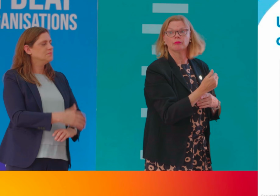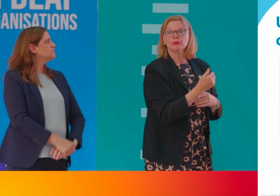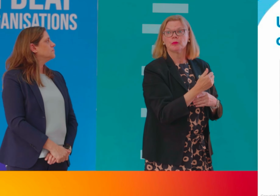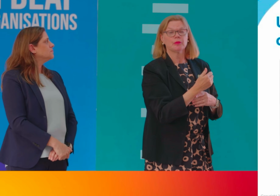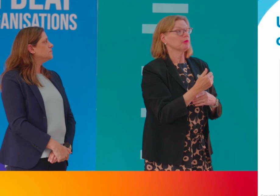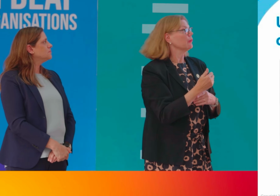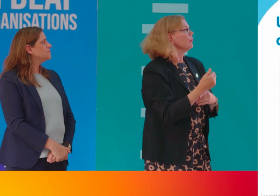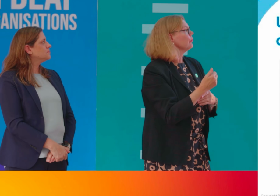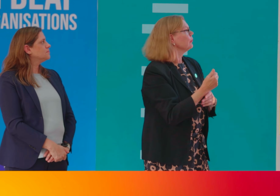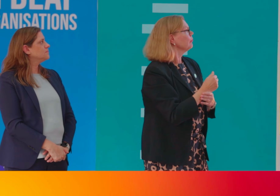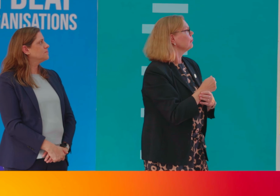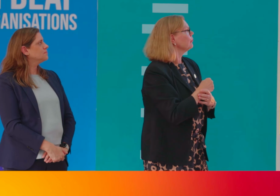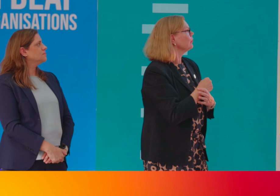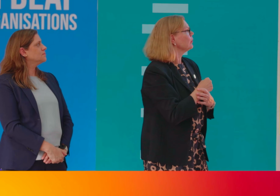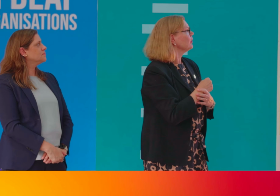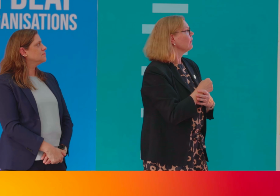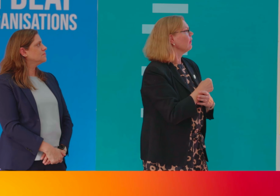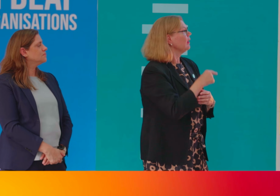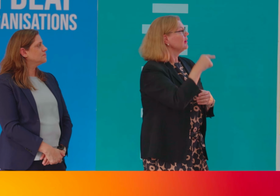Next slide.